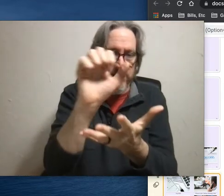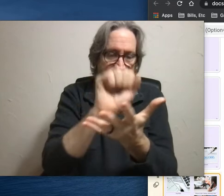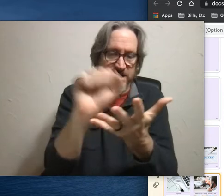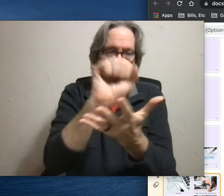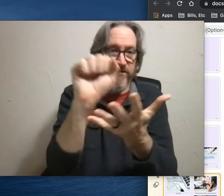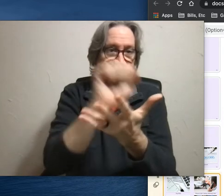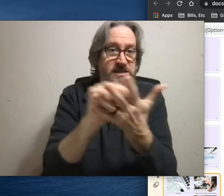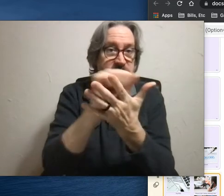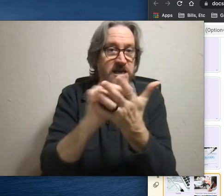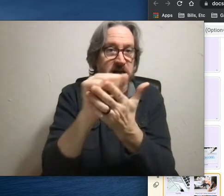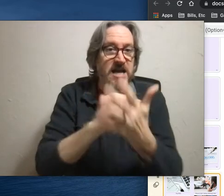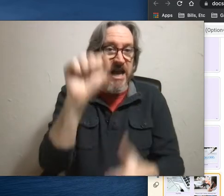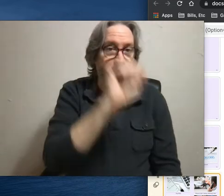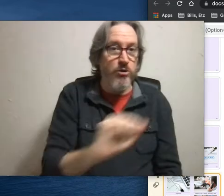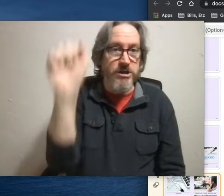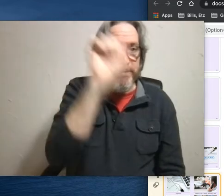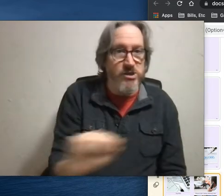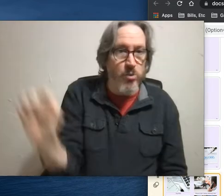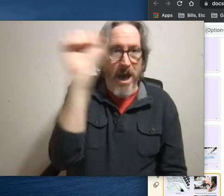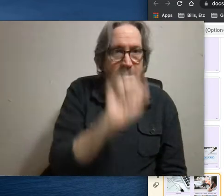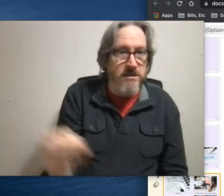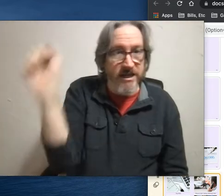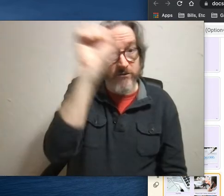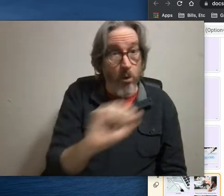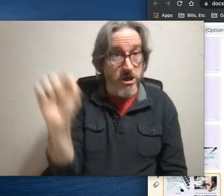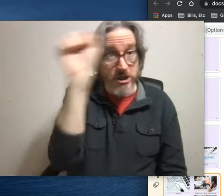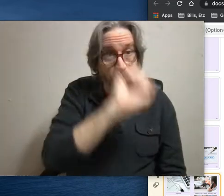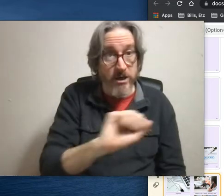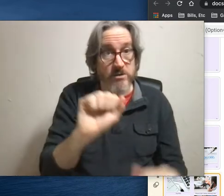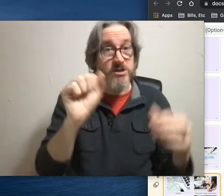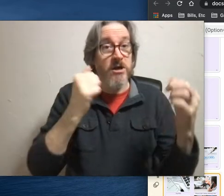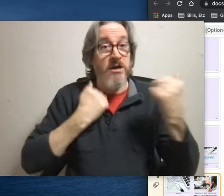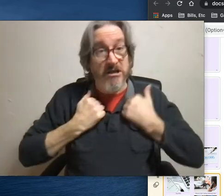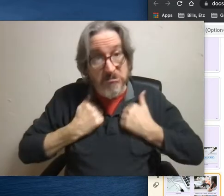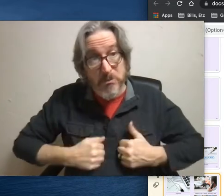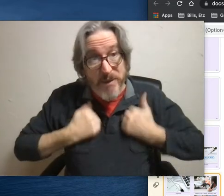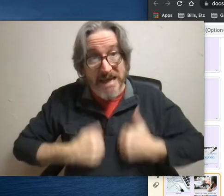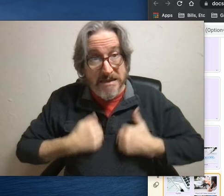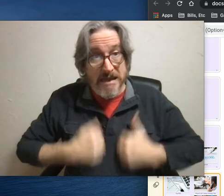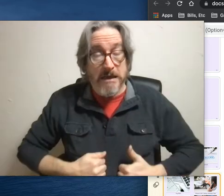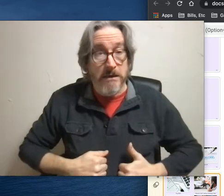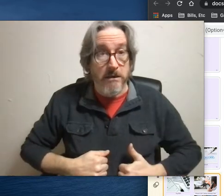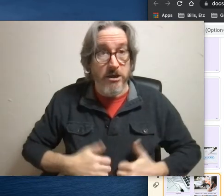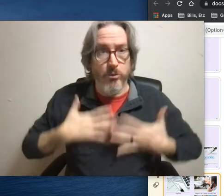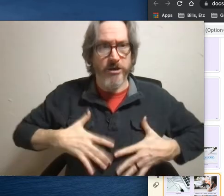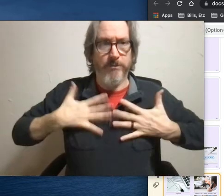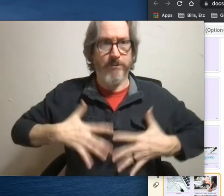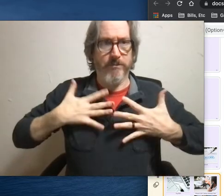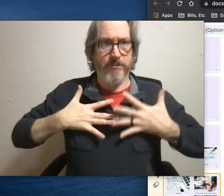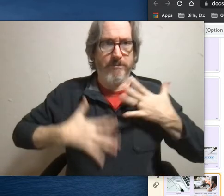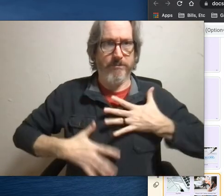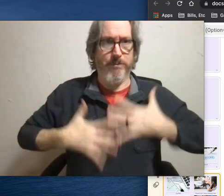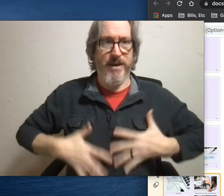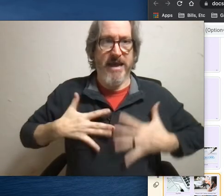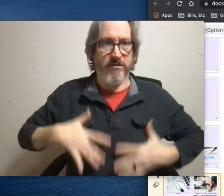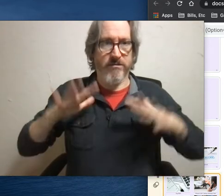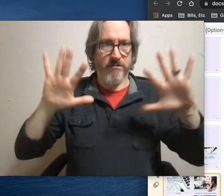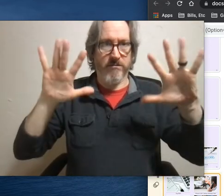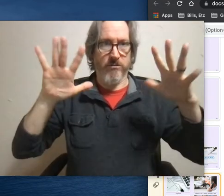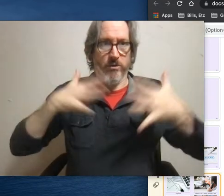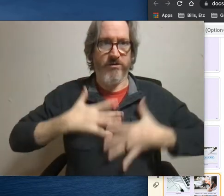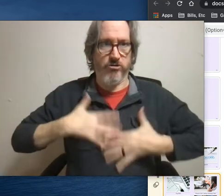like this, a fist, it usually means wet. Like if you're washing windows, bathing, you wouldn't